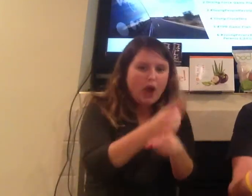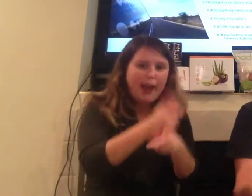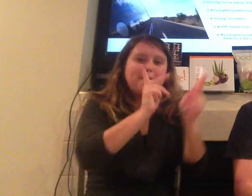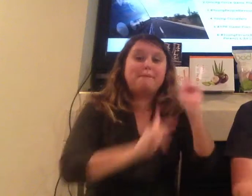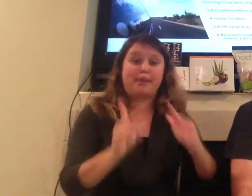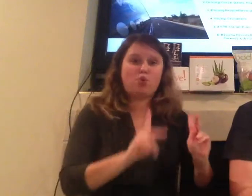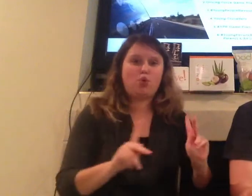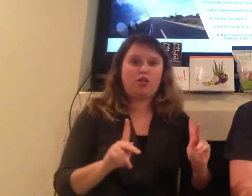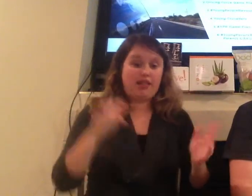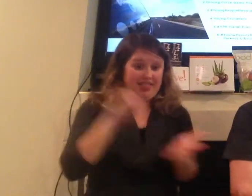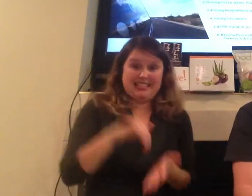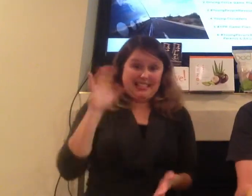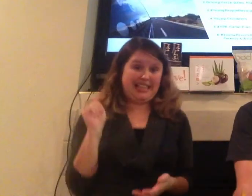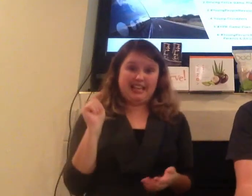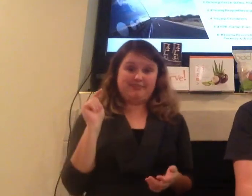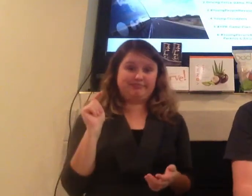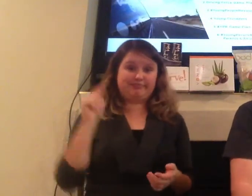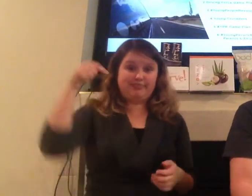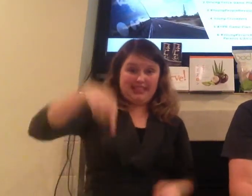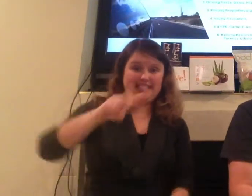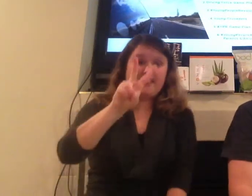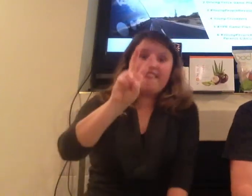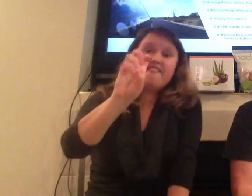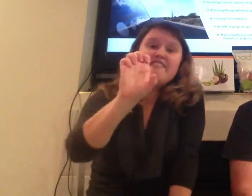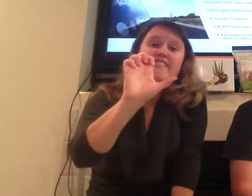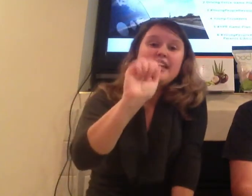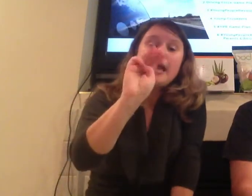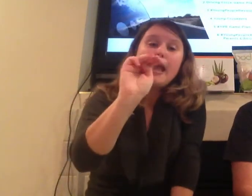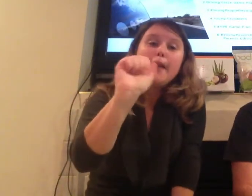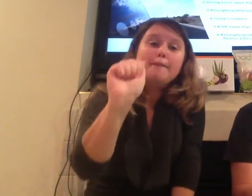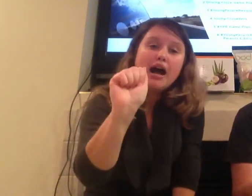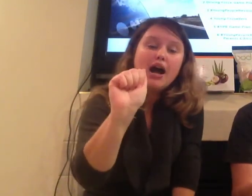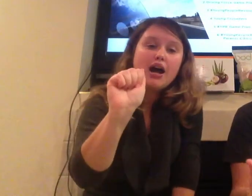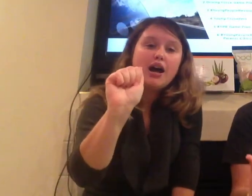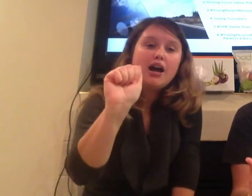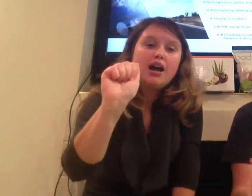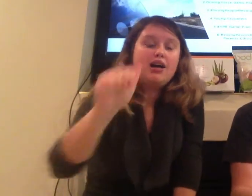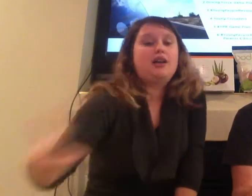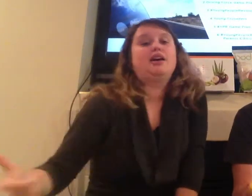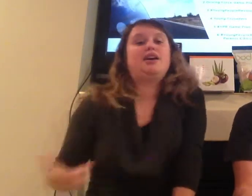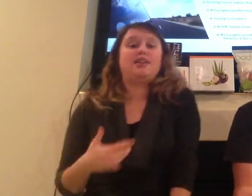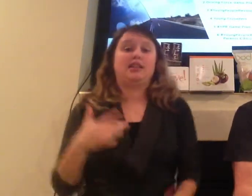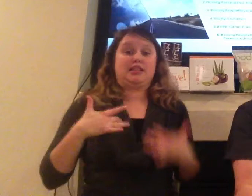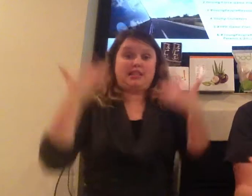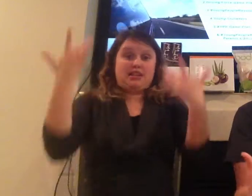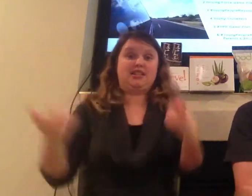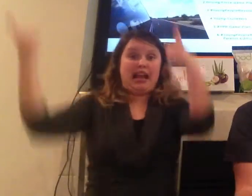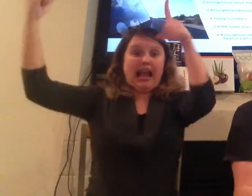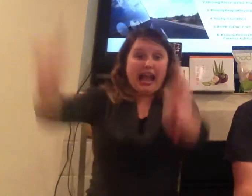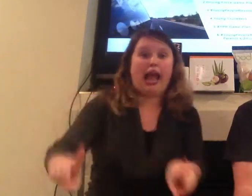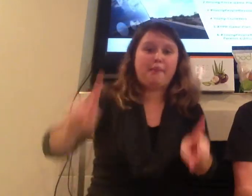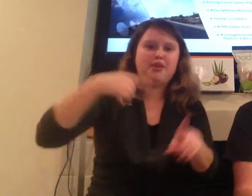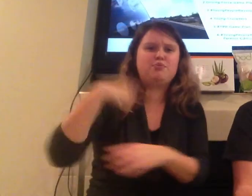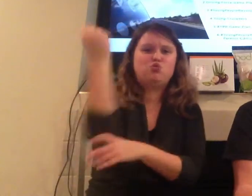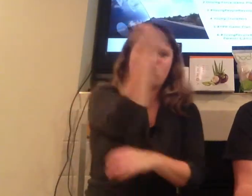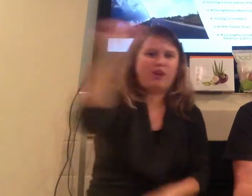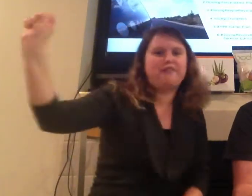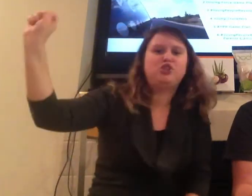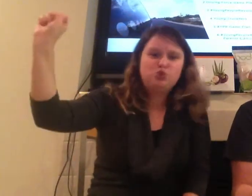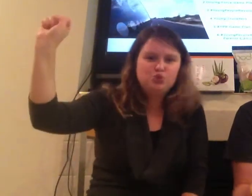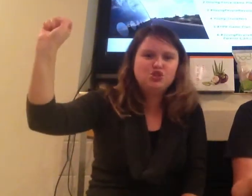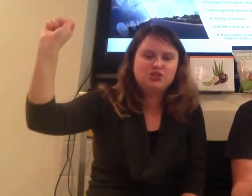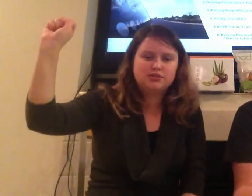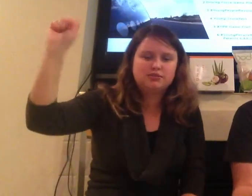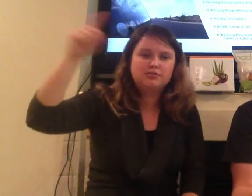guys, this is it. This is Vemma. You know, the movement is happening. This is about a revolution,